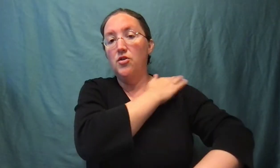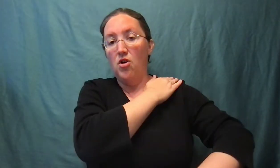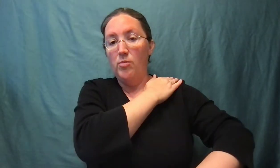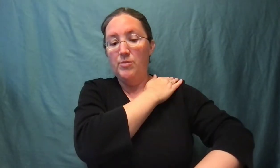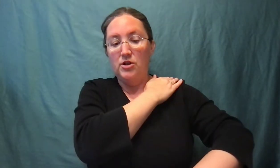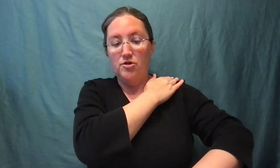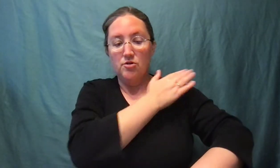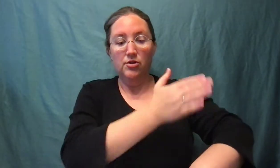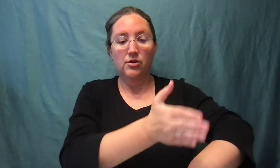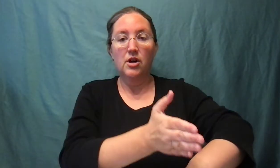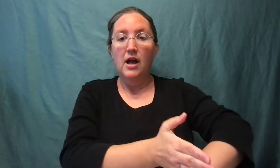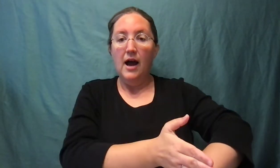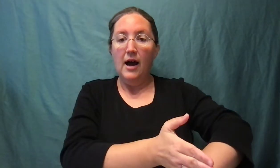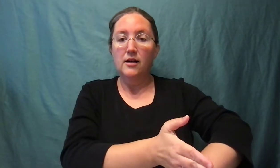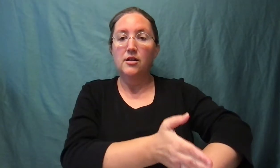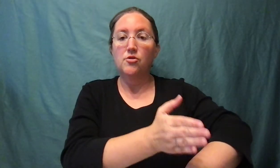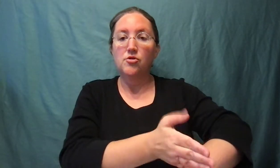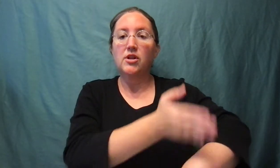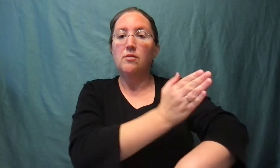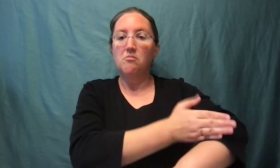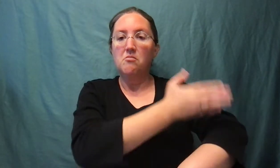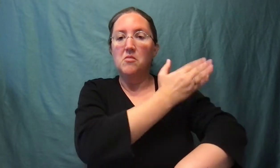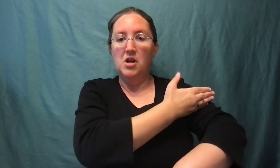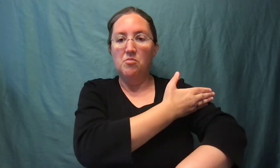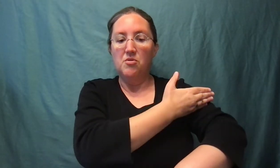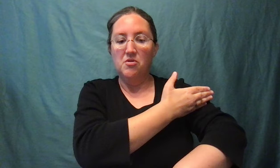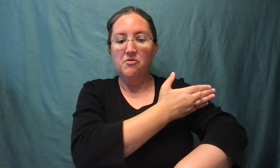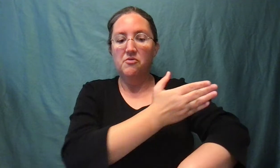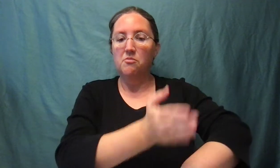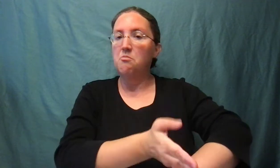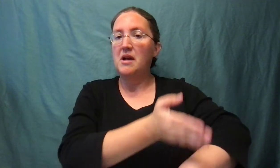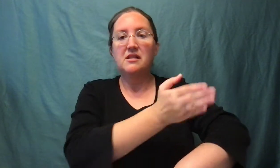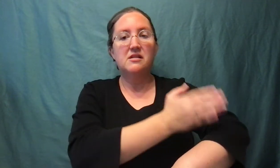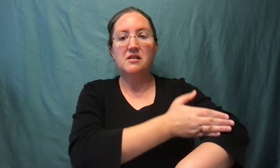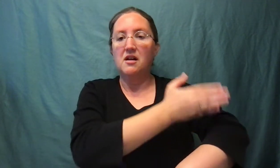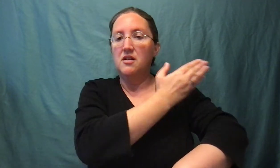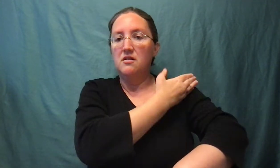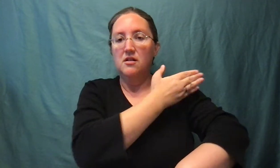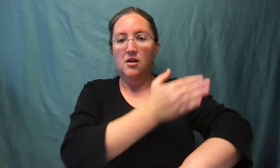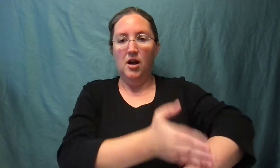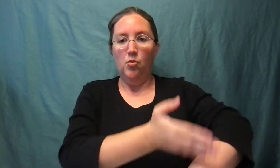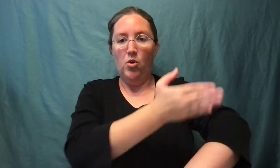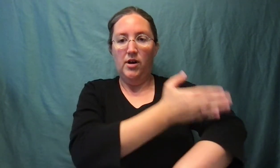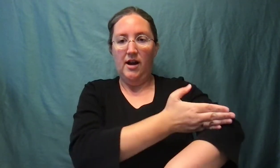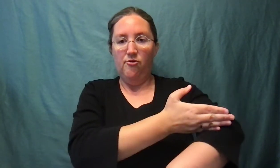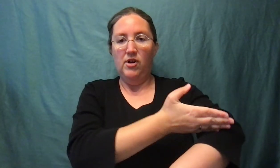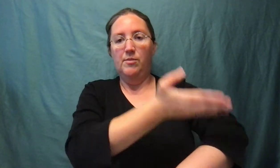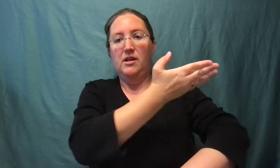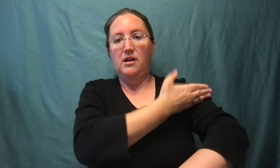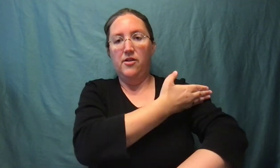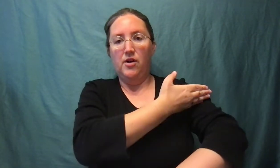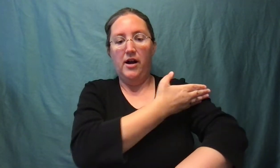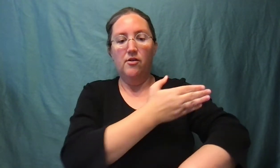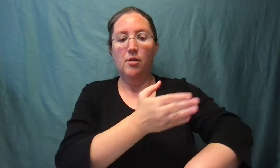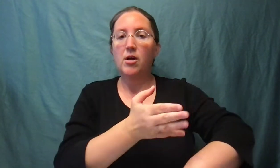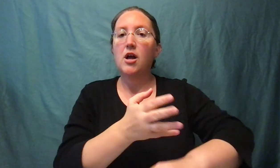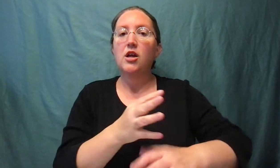arm up to your shoulder. Usually improve, base sign, one halfway up and then another higher up. You